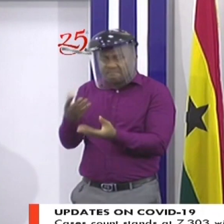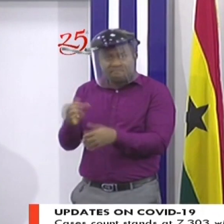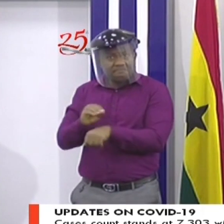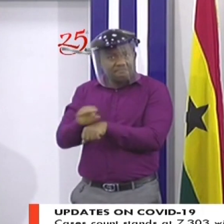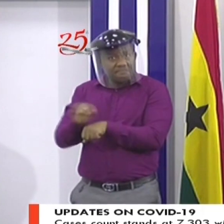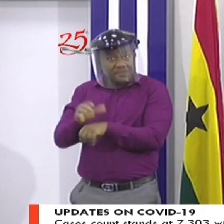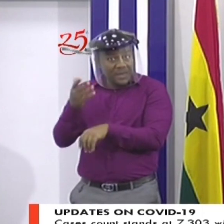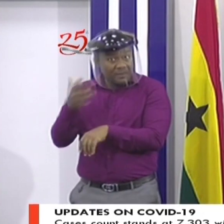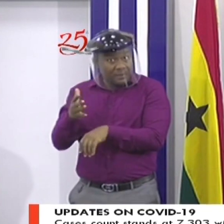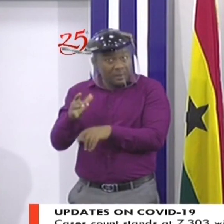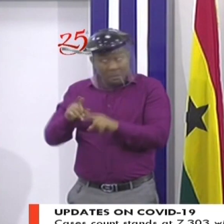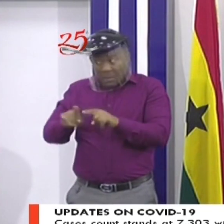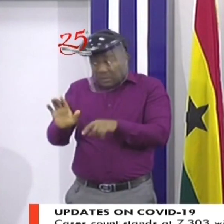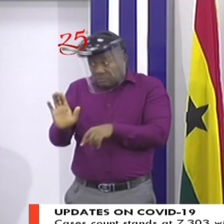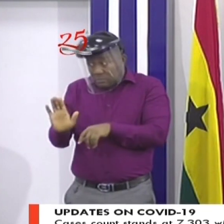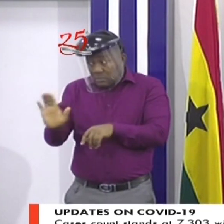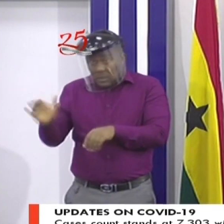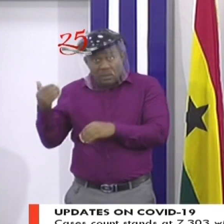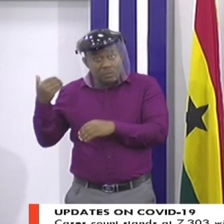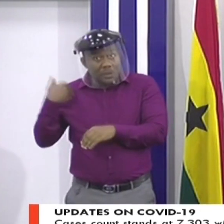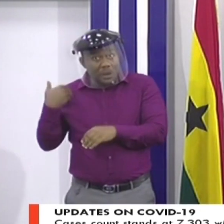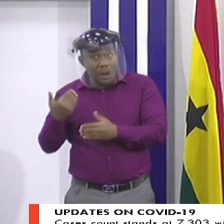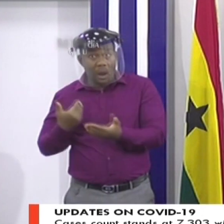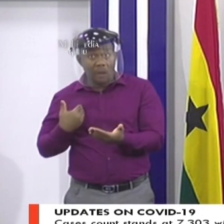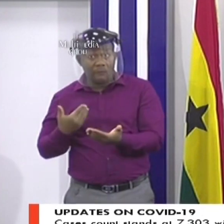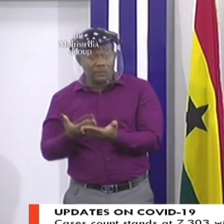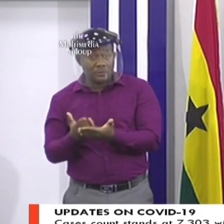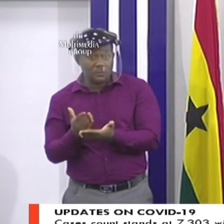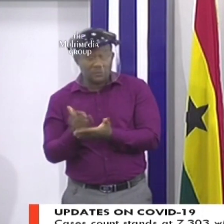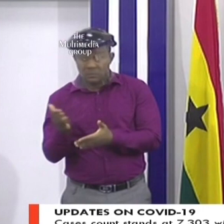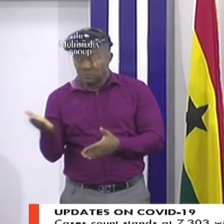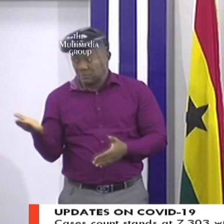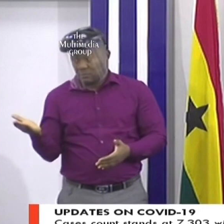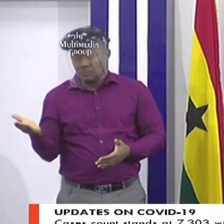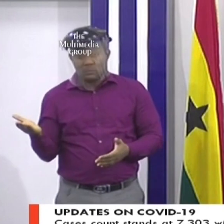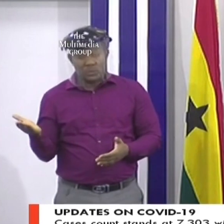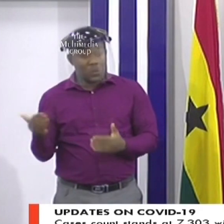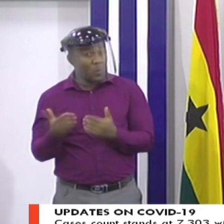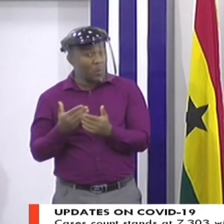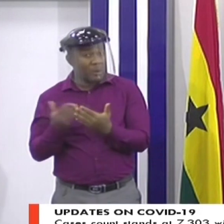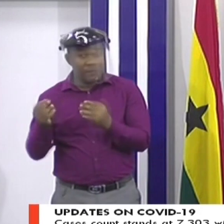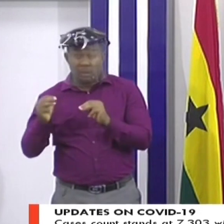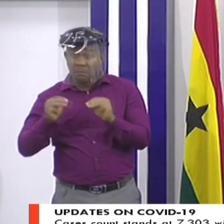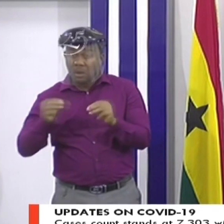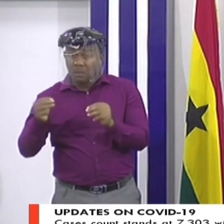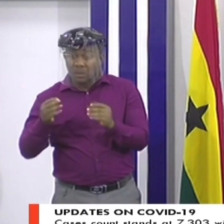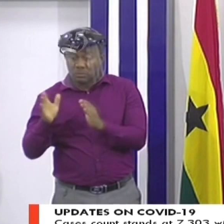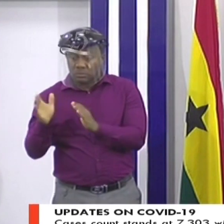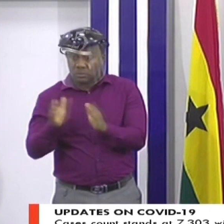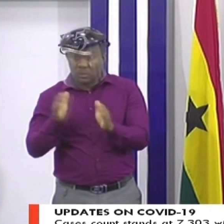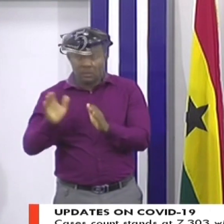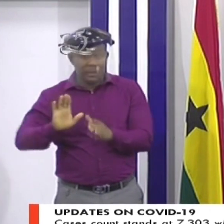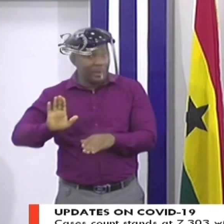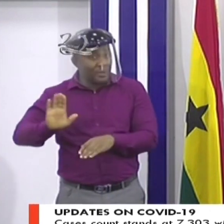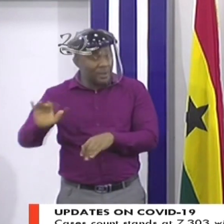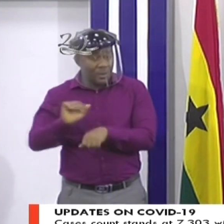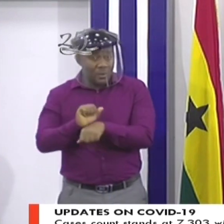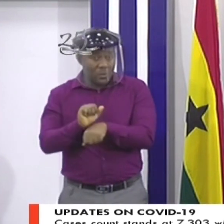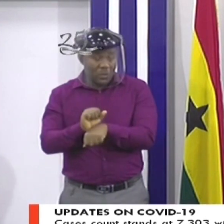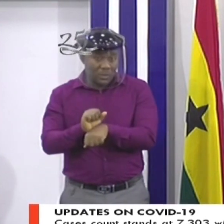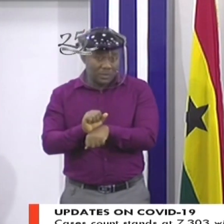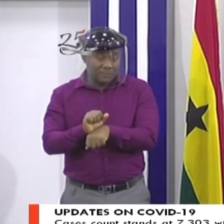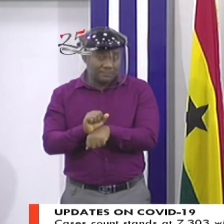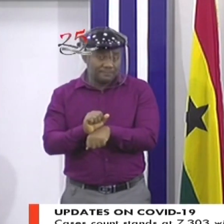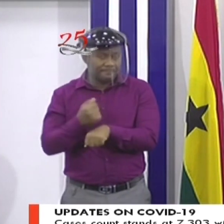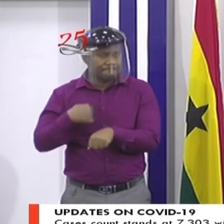they also, based on the principles of management that they have at the places of work, this is the arrangement that they have. And